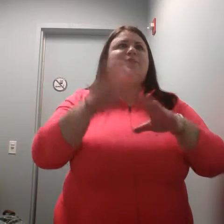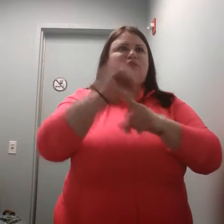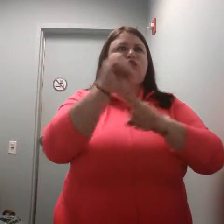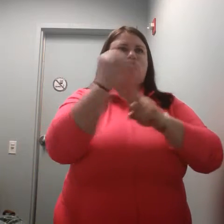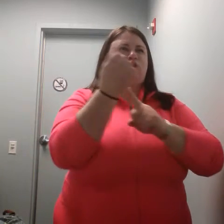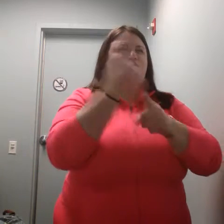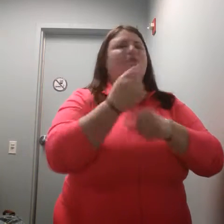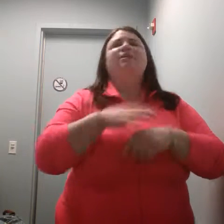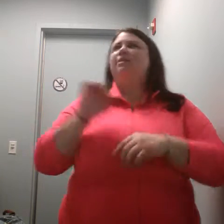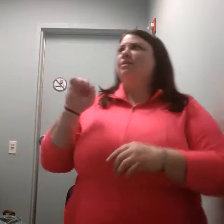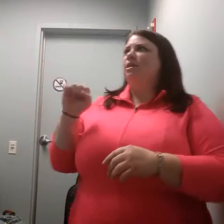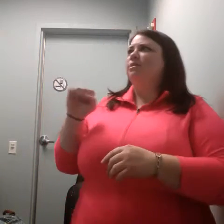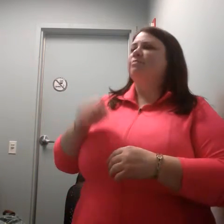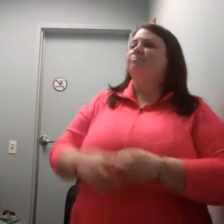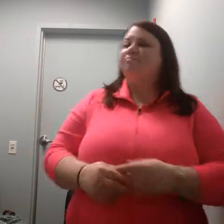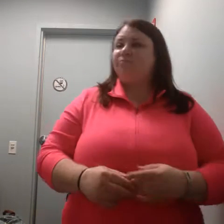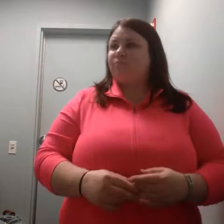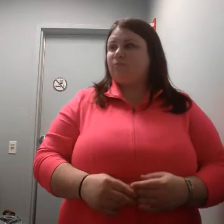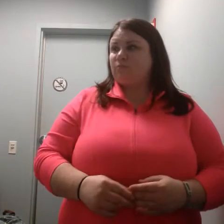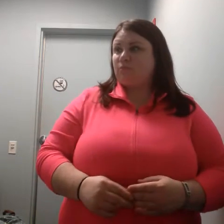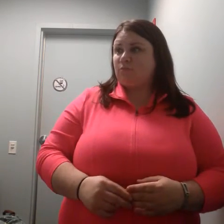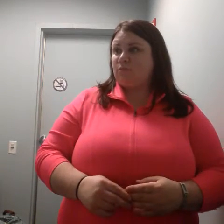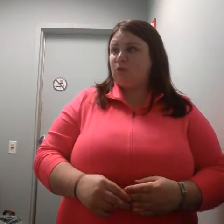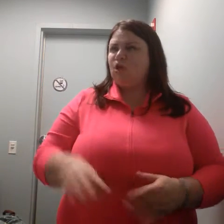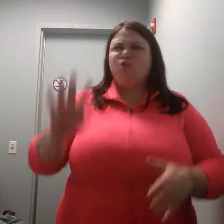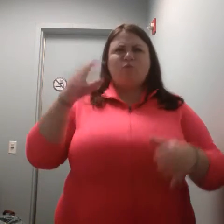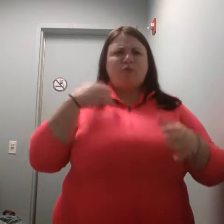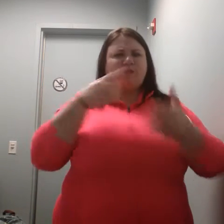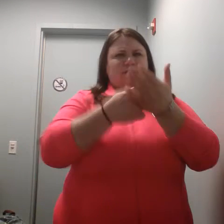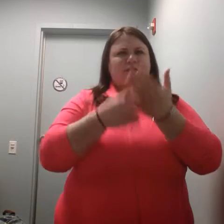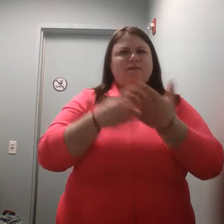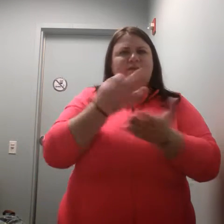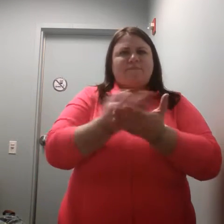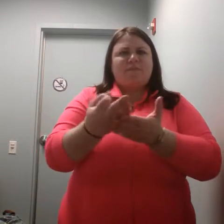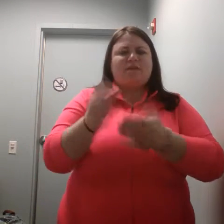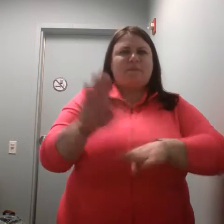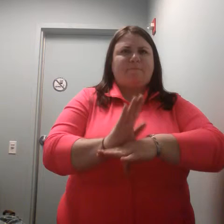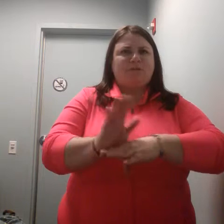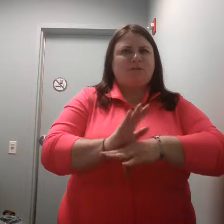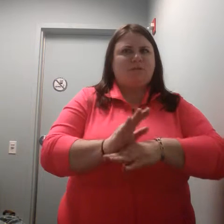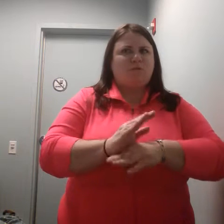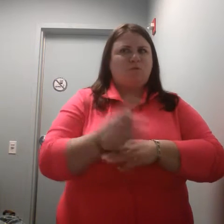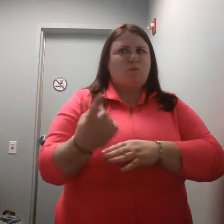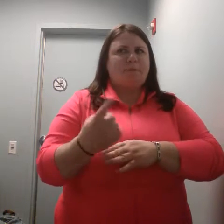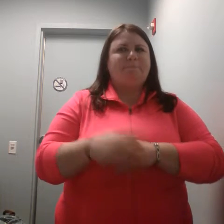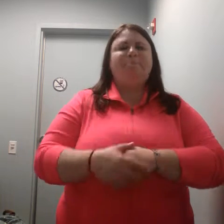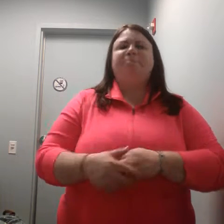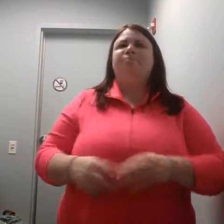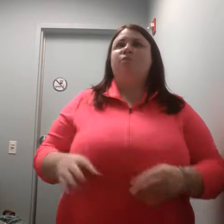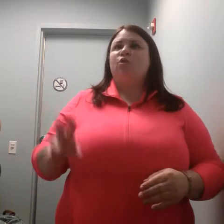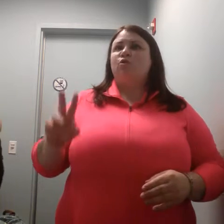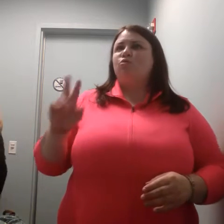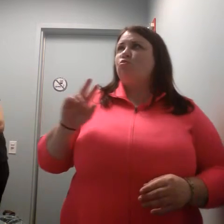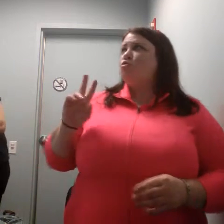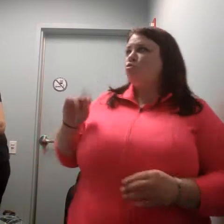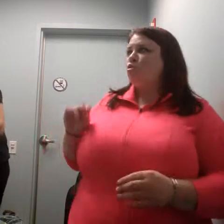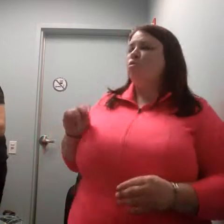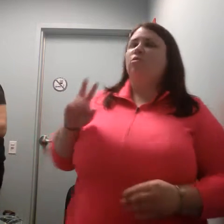What about? Did we do the failing business one? Oh. The one the government should never bail out failing